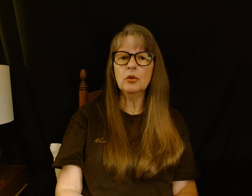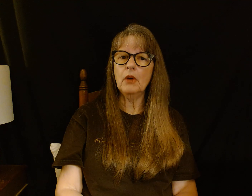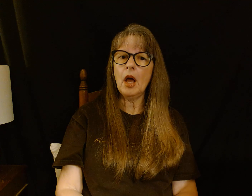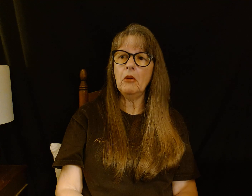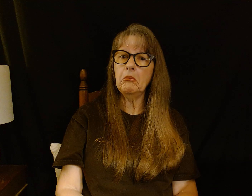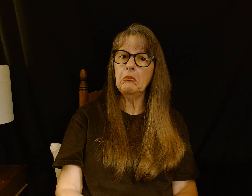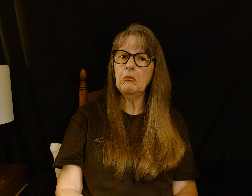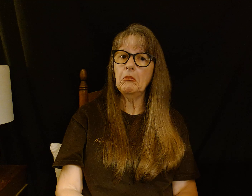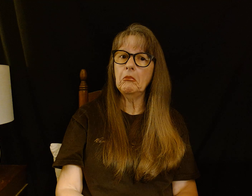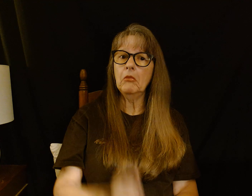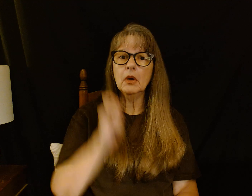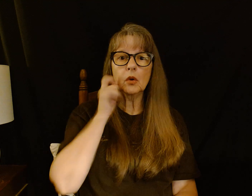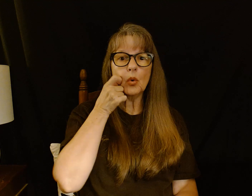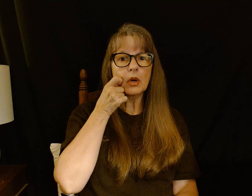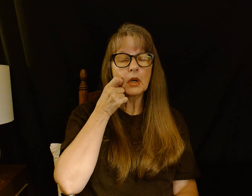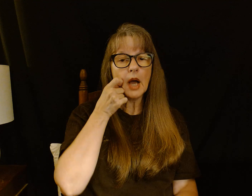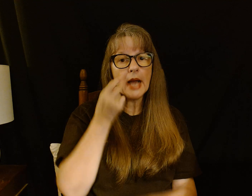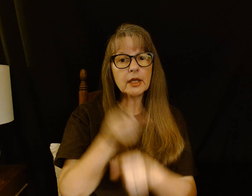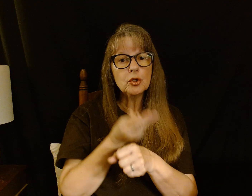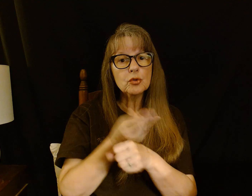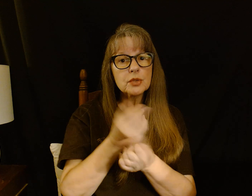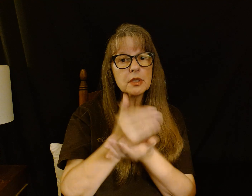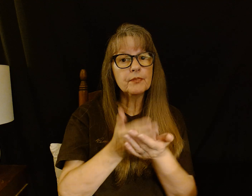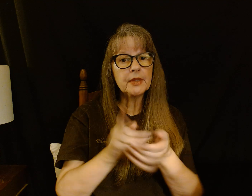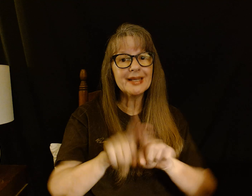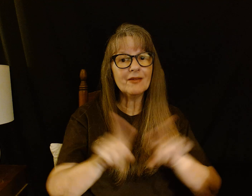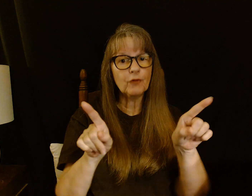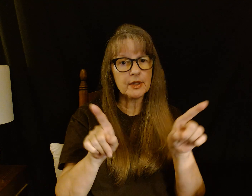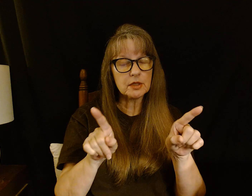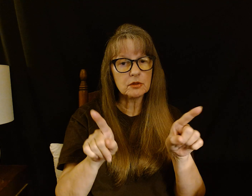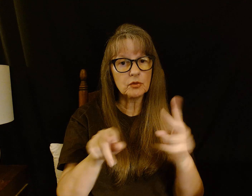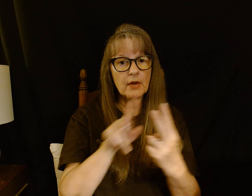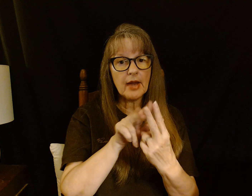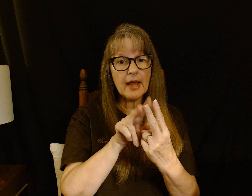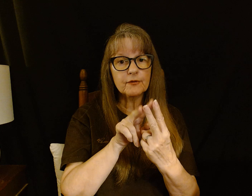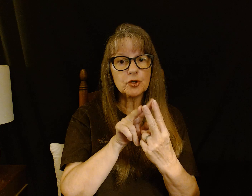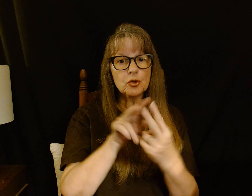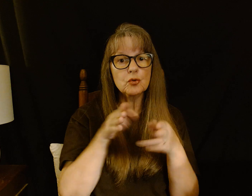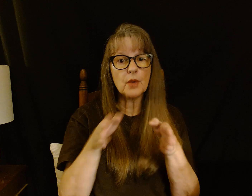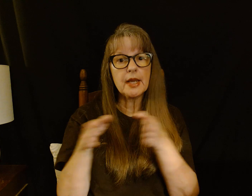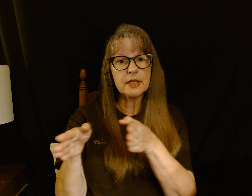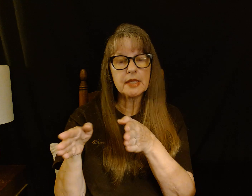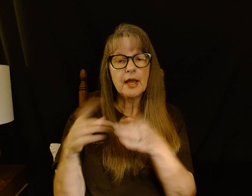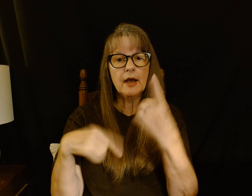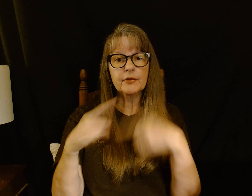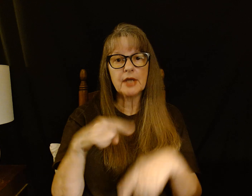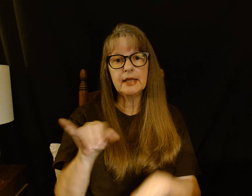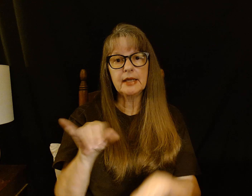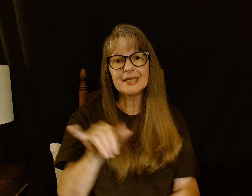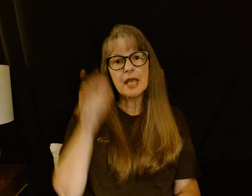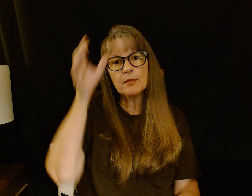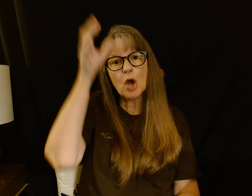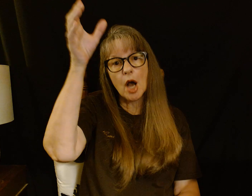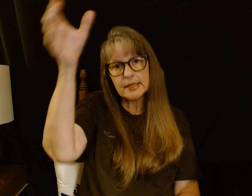oh, cool, I can use something different. So now I have two ways of signing that same